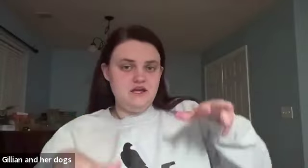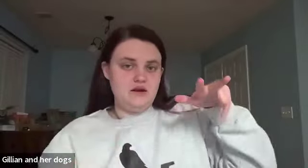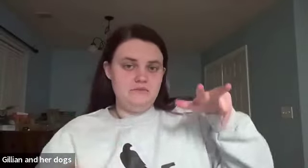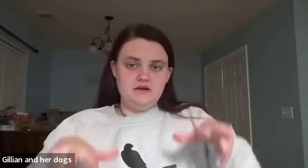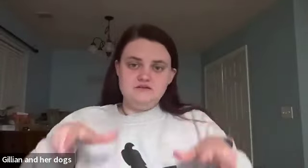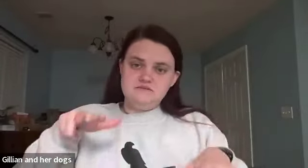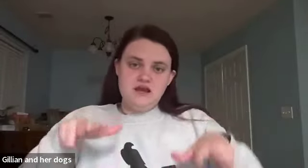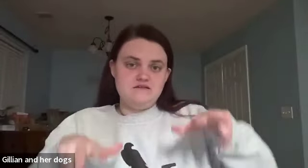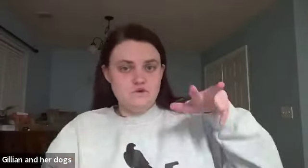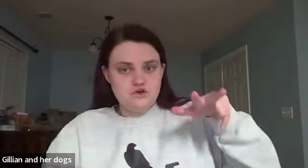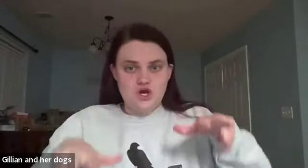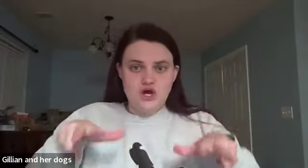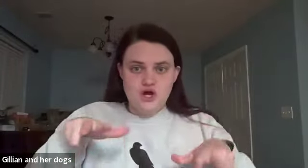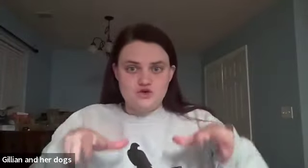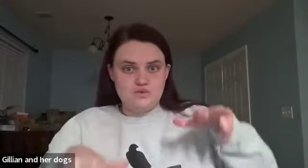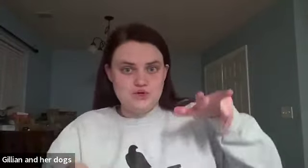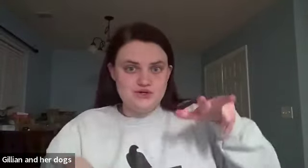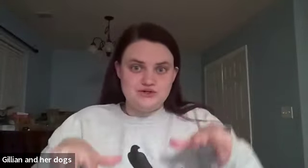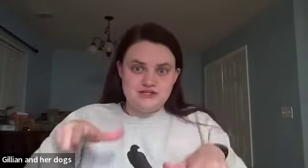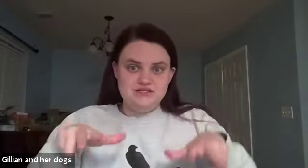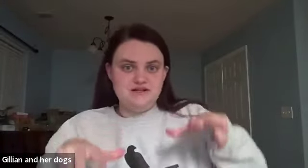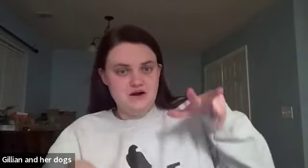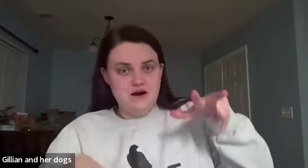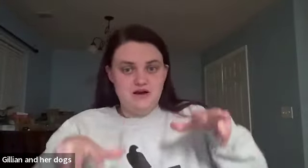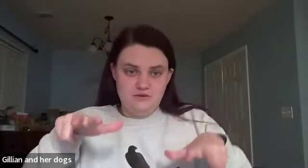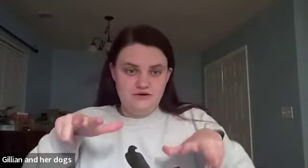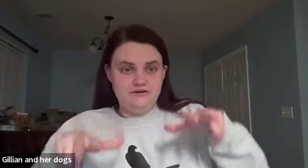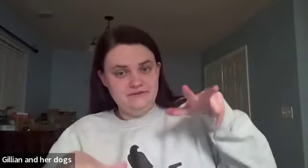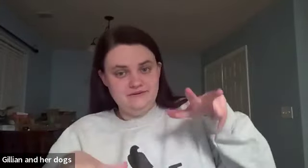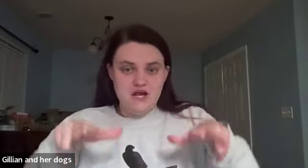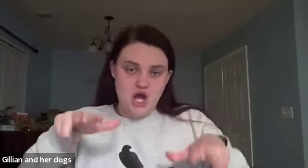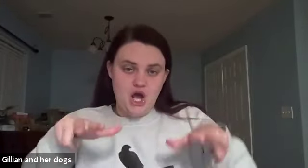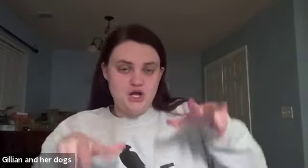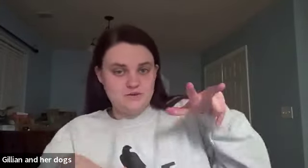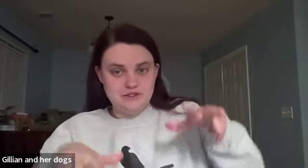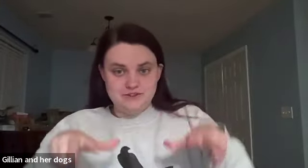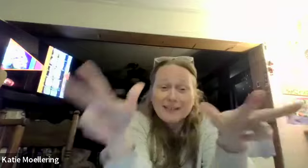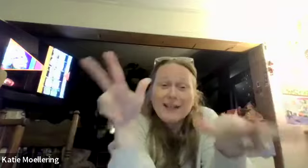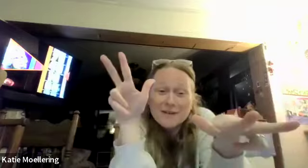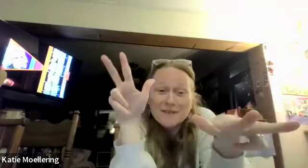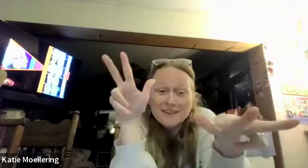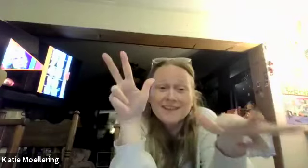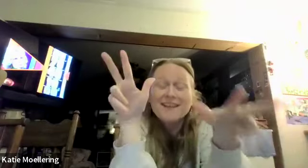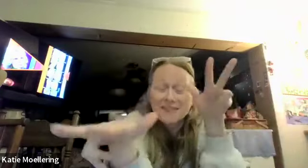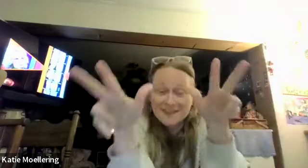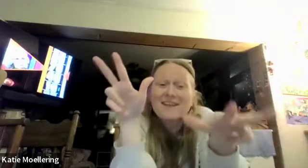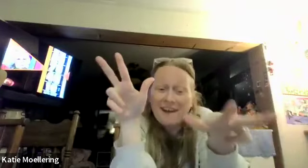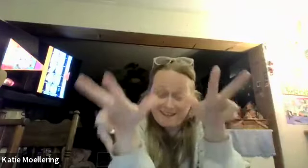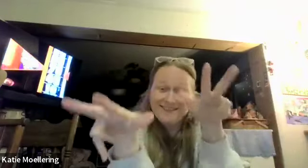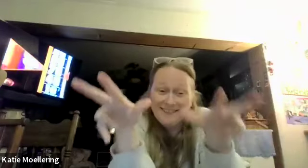you're gonna bounce them back and forth. Awkward. Awkward. Awkward. I love this sign. Well,